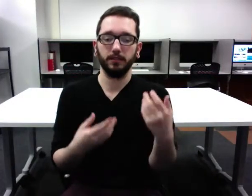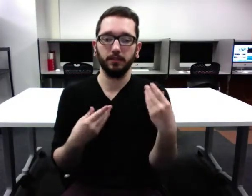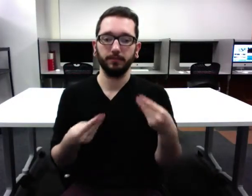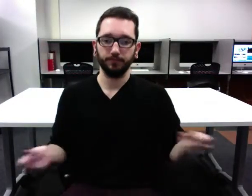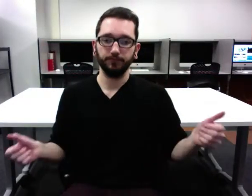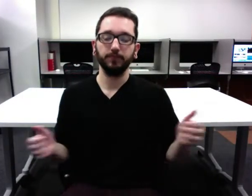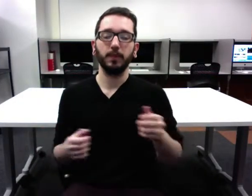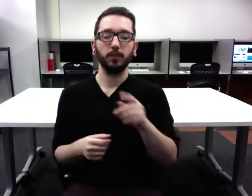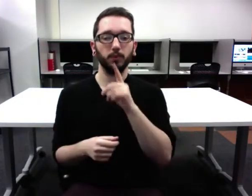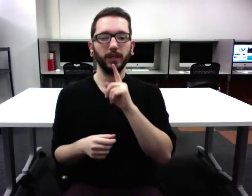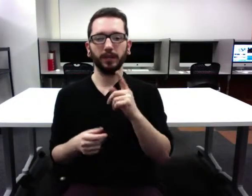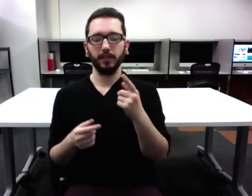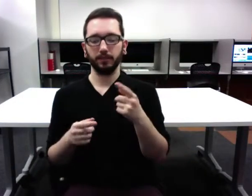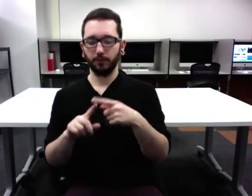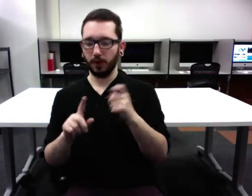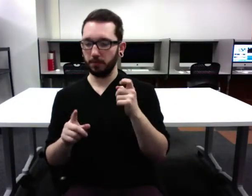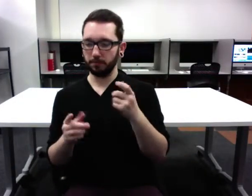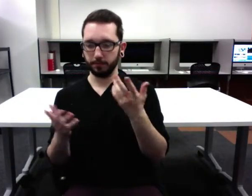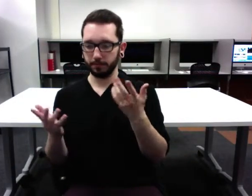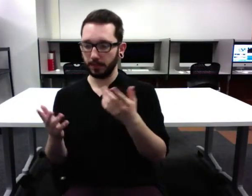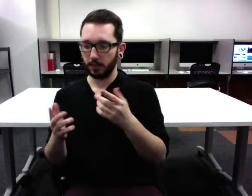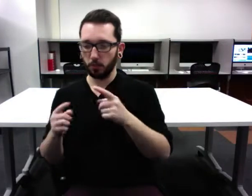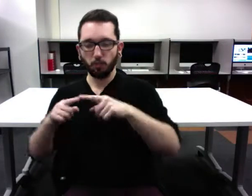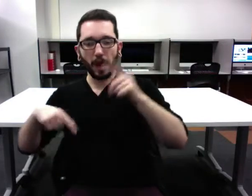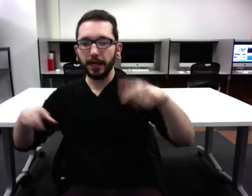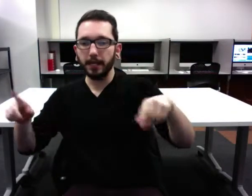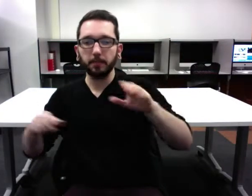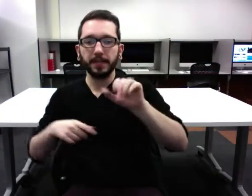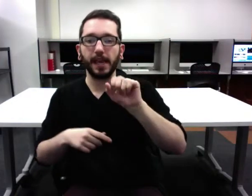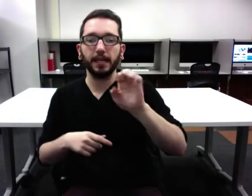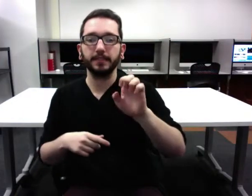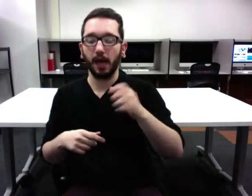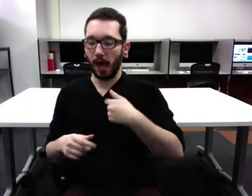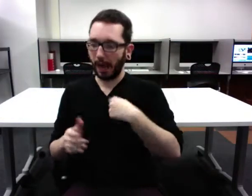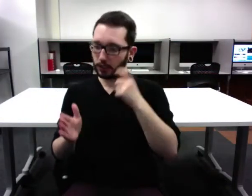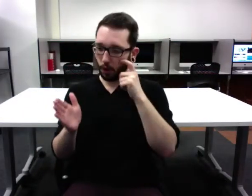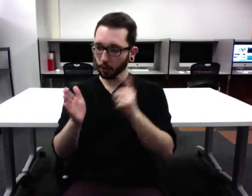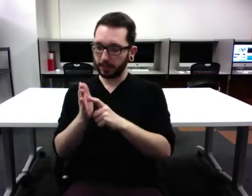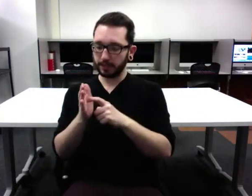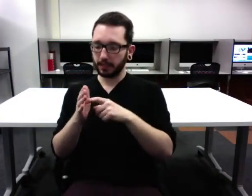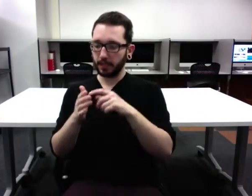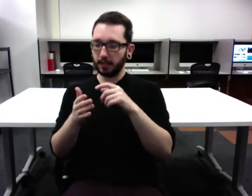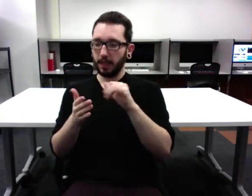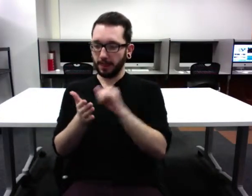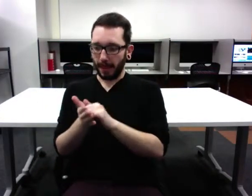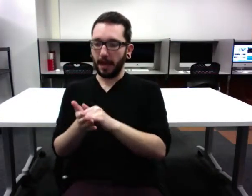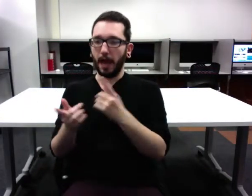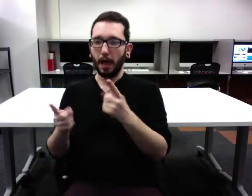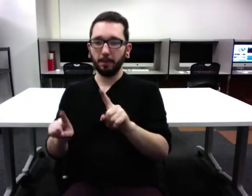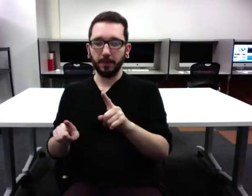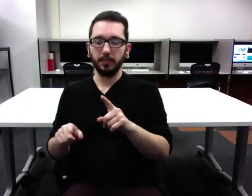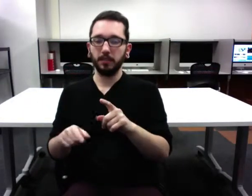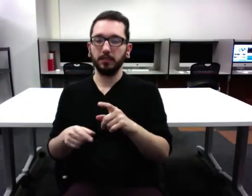individual case where someone will say, I noticed that this happened when I did this. Minoxidil, a treatment for